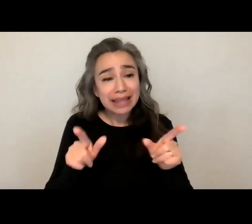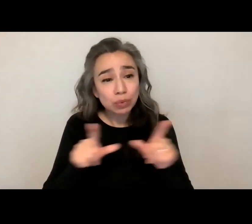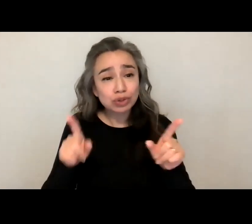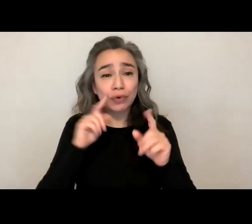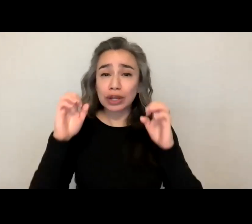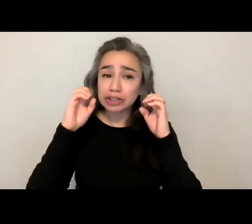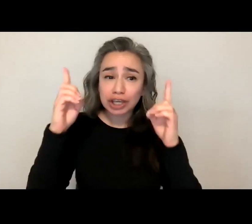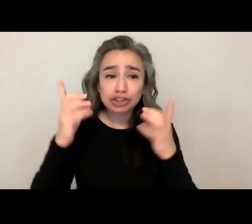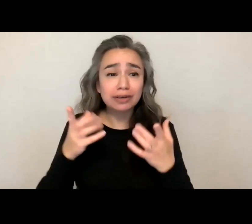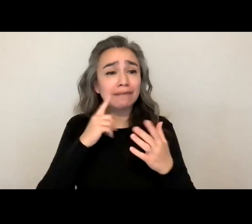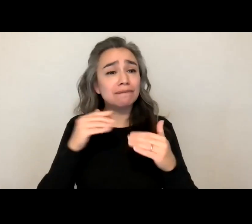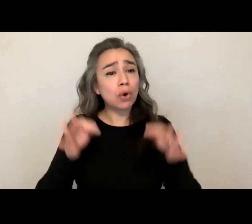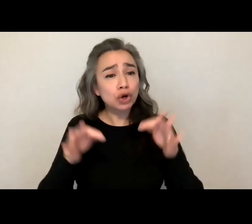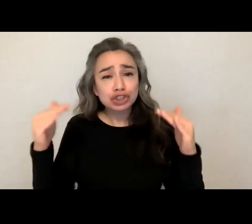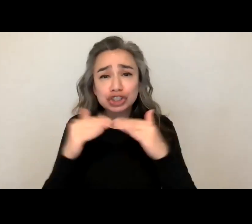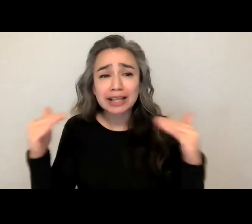for justice, for